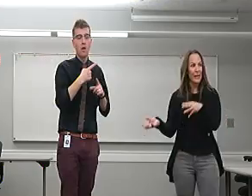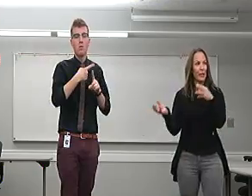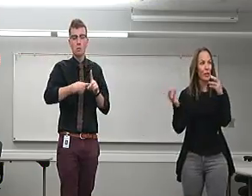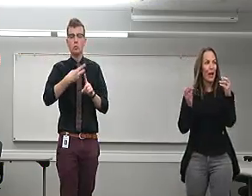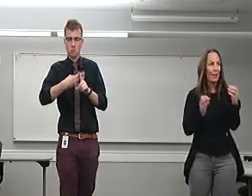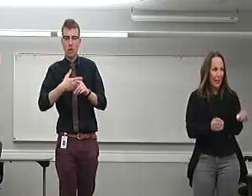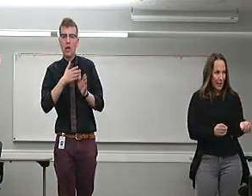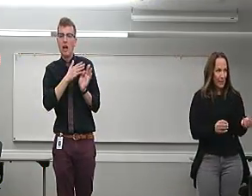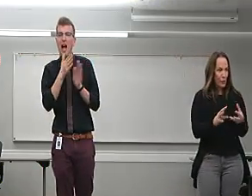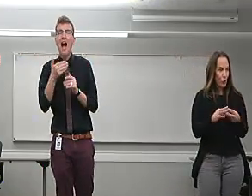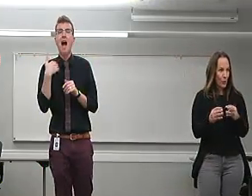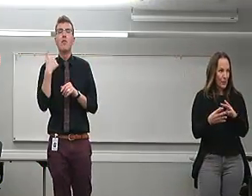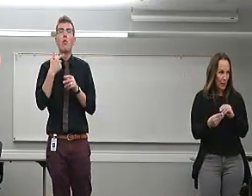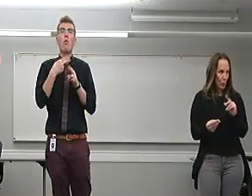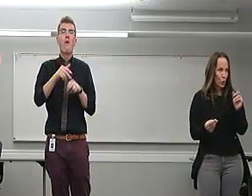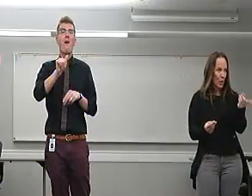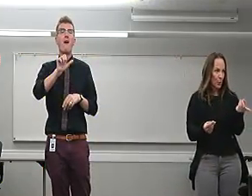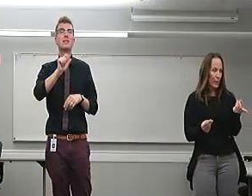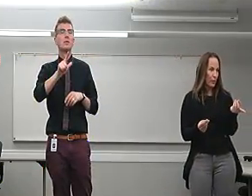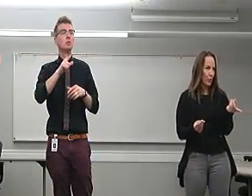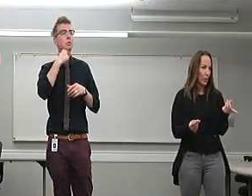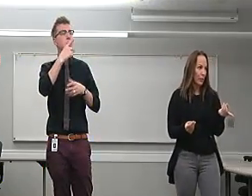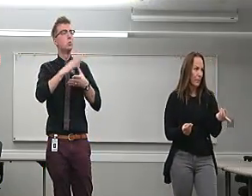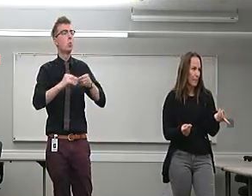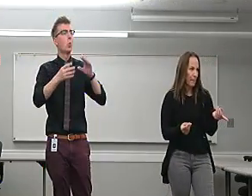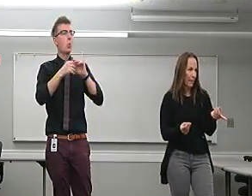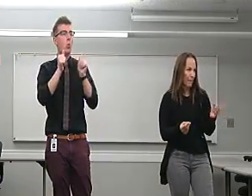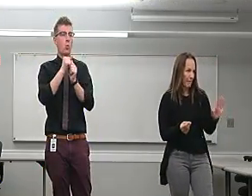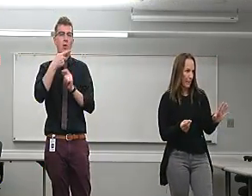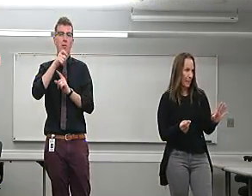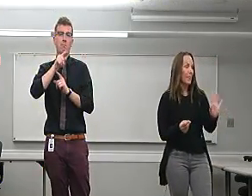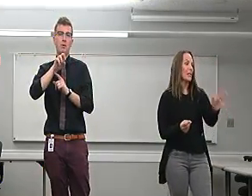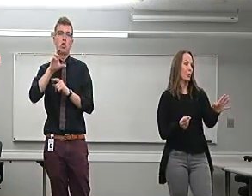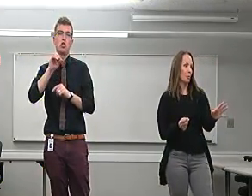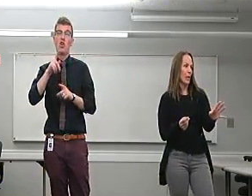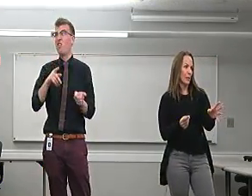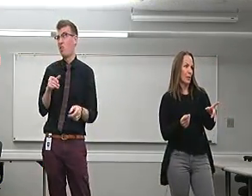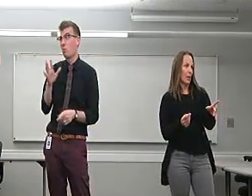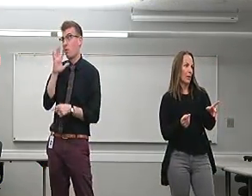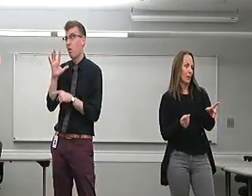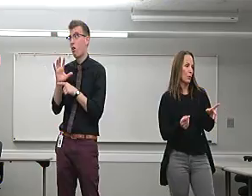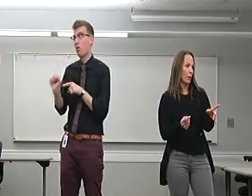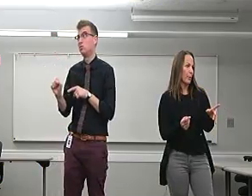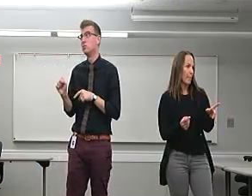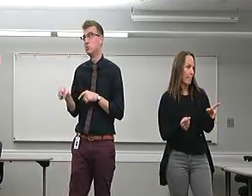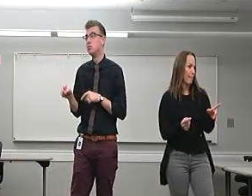ASL storytelling workshop with Peter Cook. That's the kind of thing.